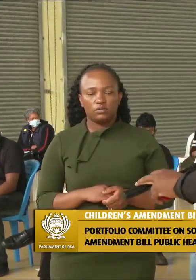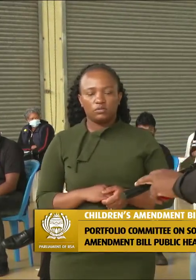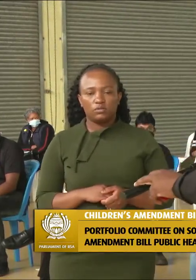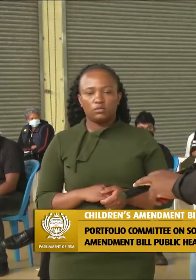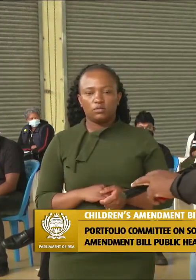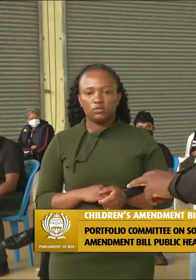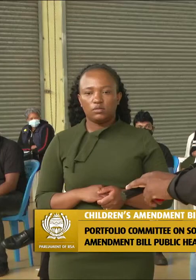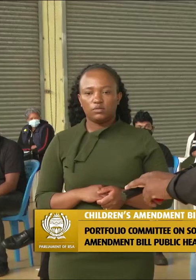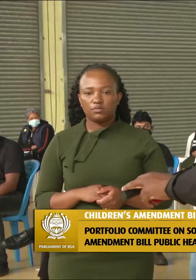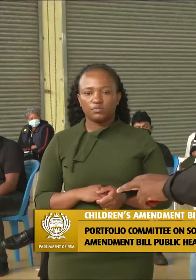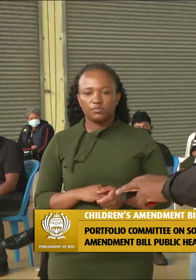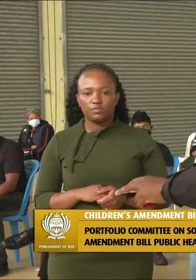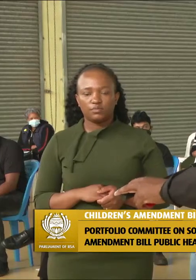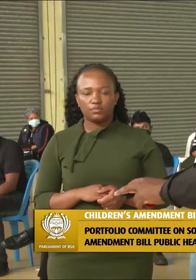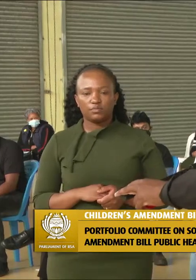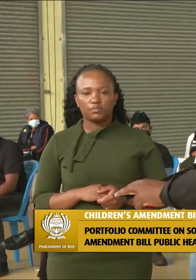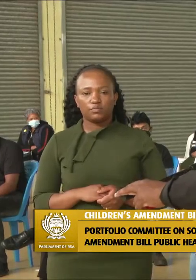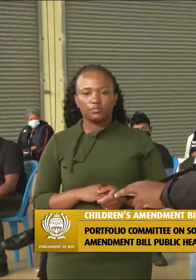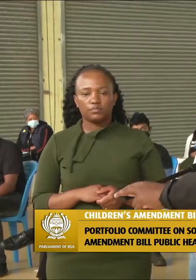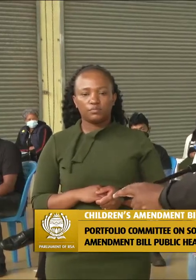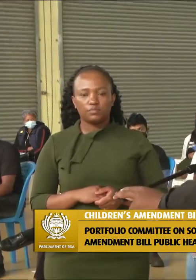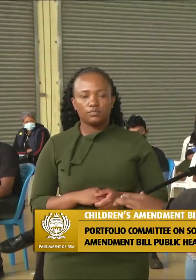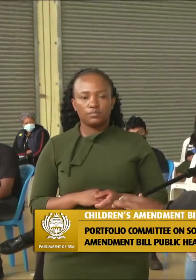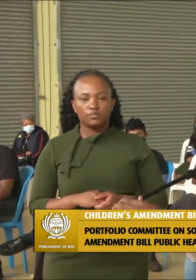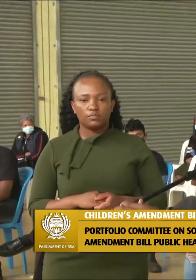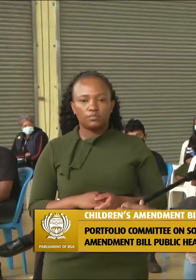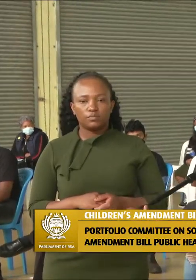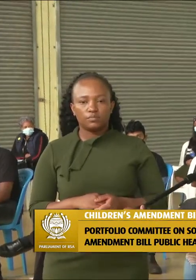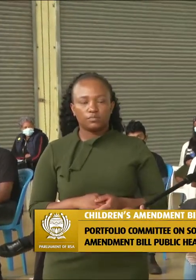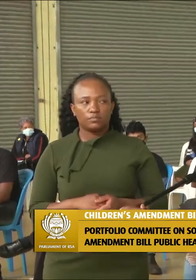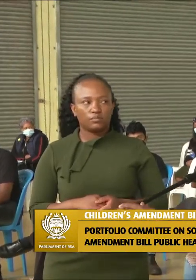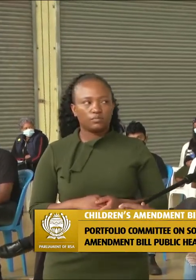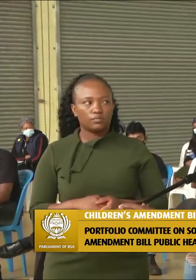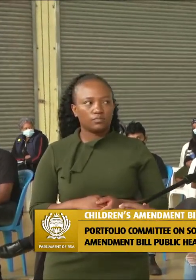ngumqondisi wezo sonhlala kahle lapha.